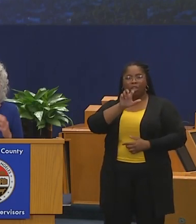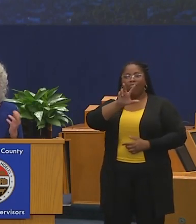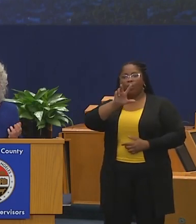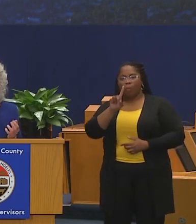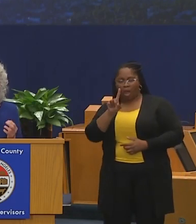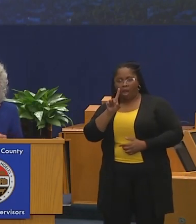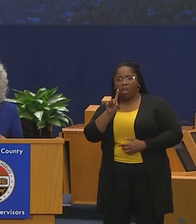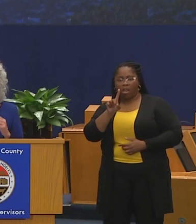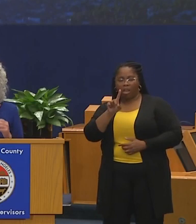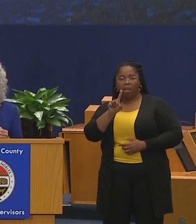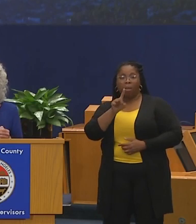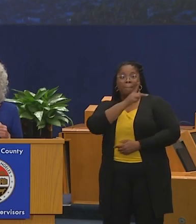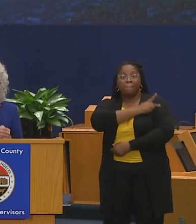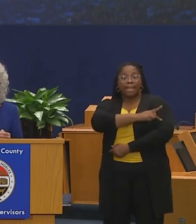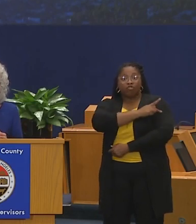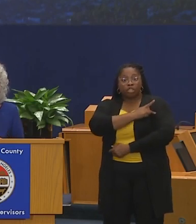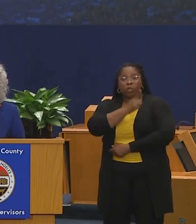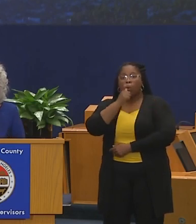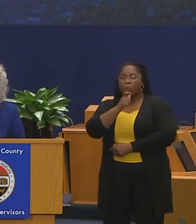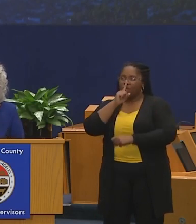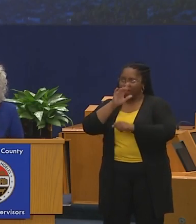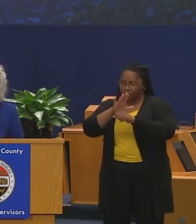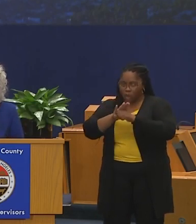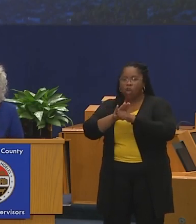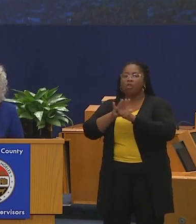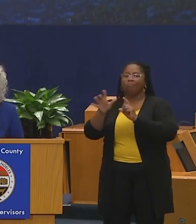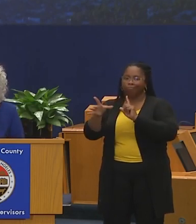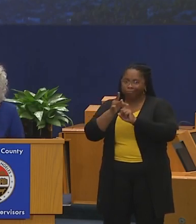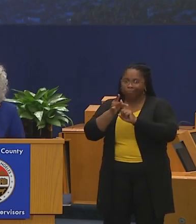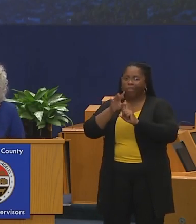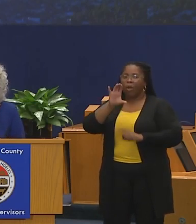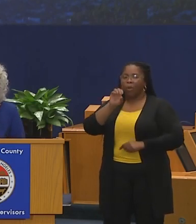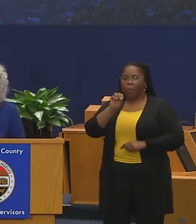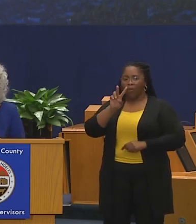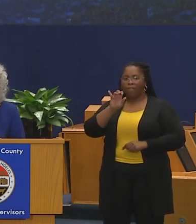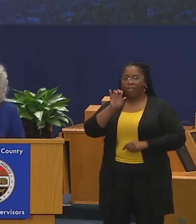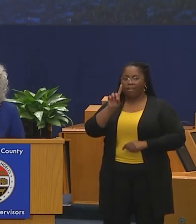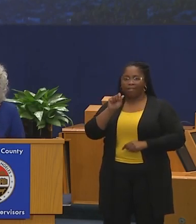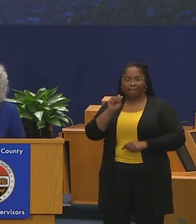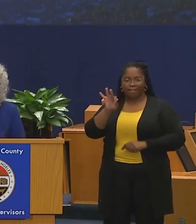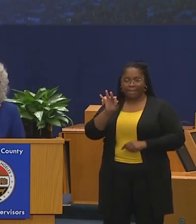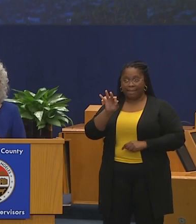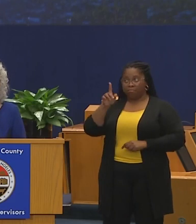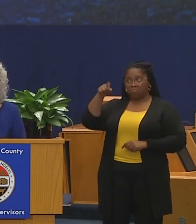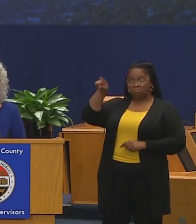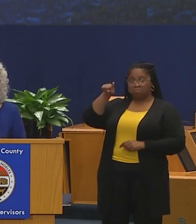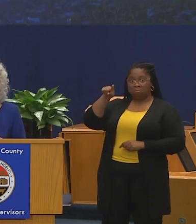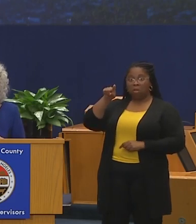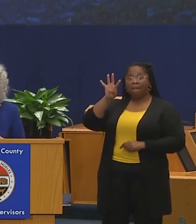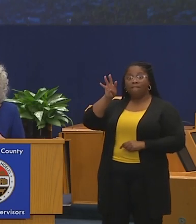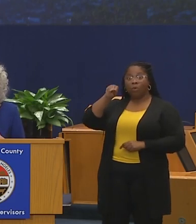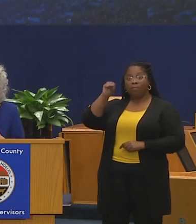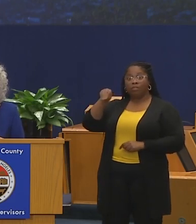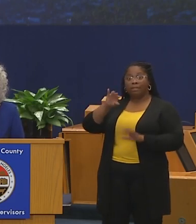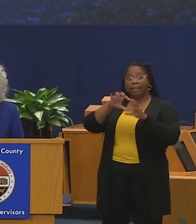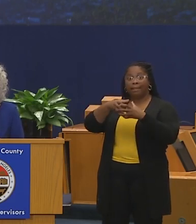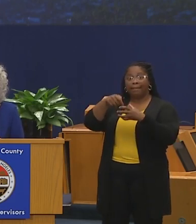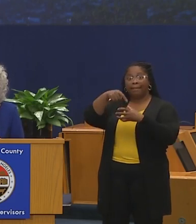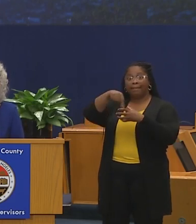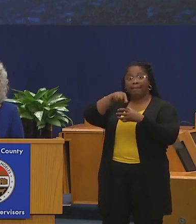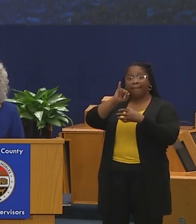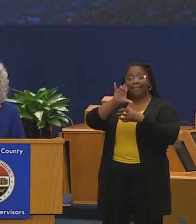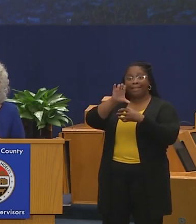1,331. These are patients that are confirmed to be COVID positive. Of those patients, 40% of them are in the